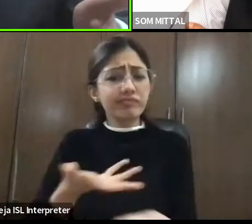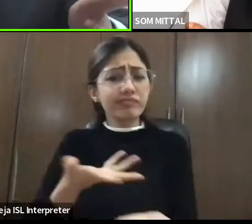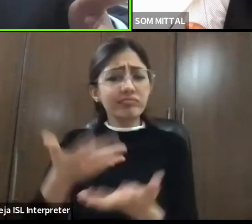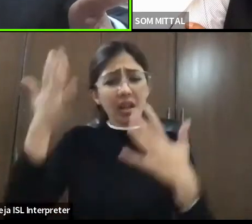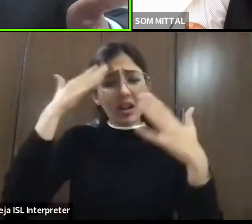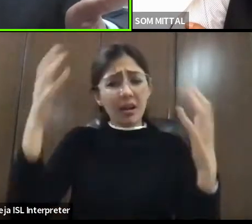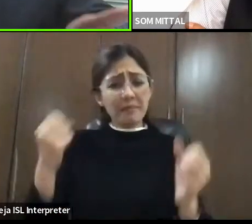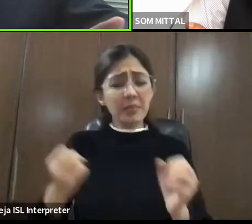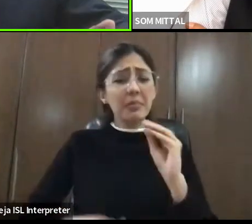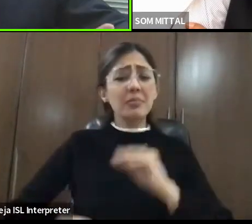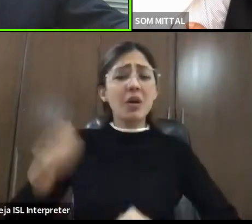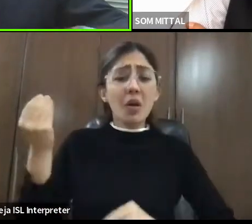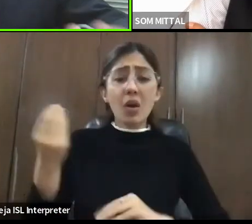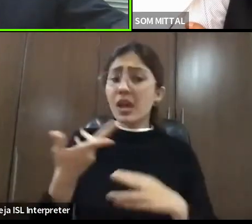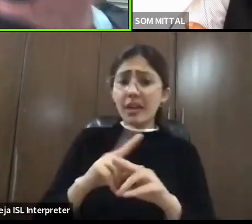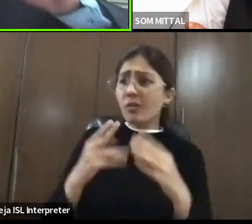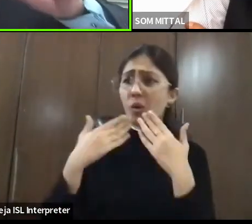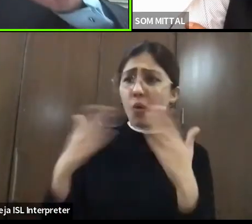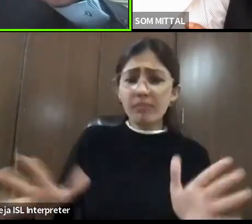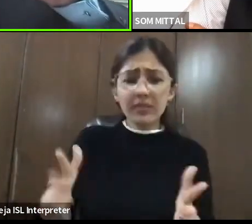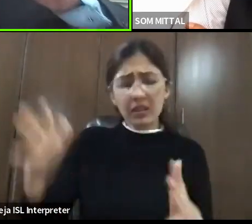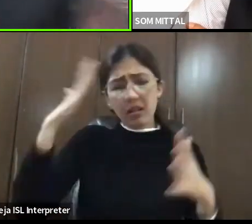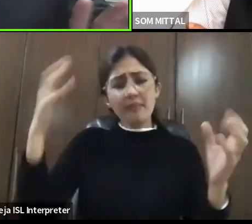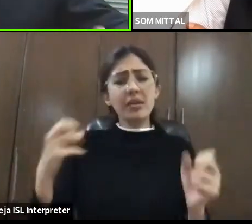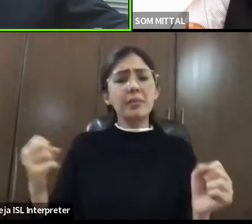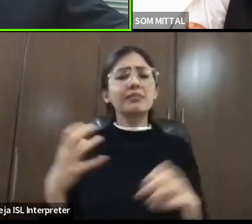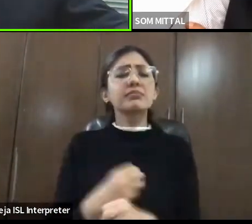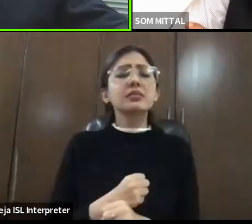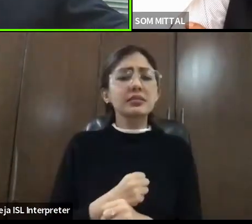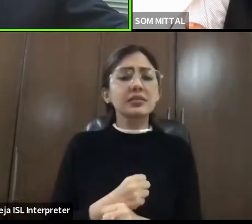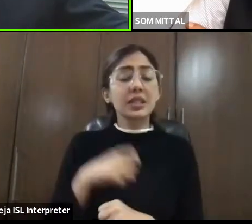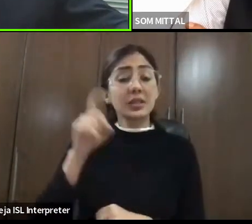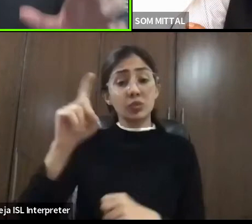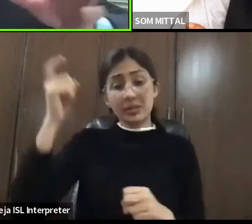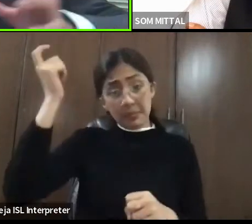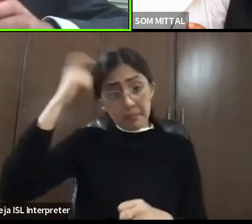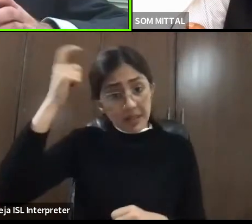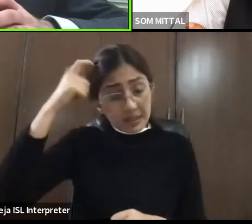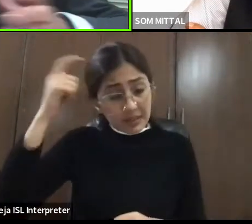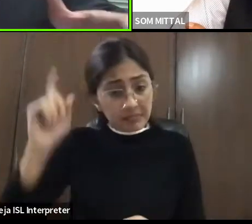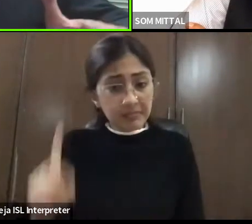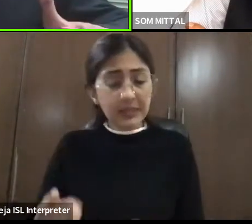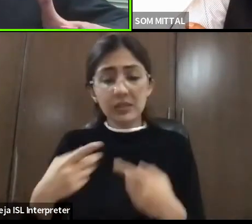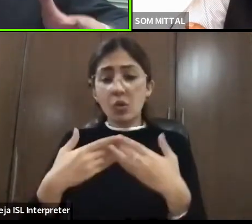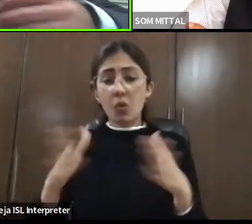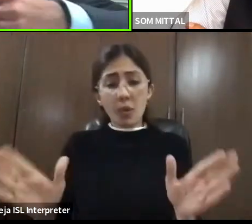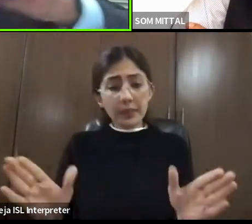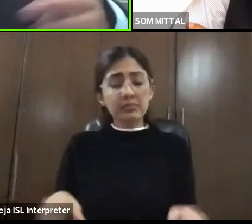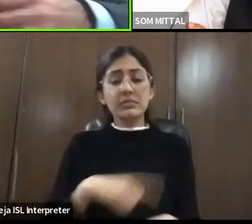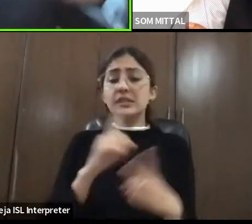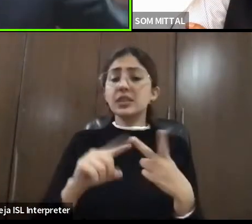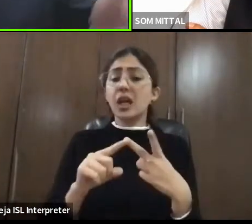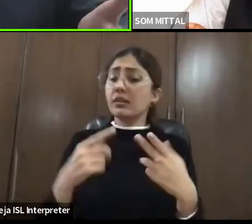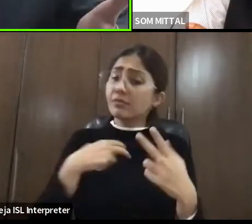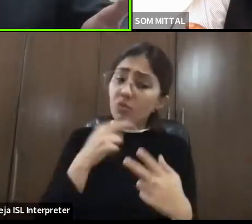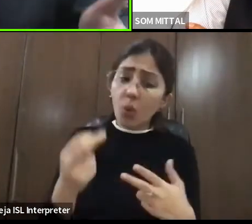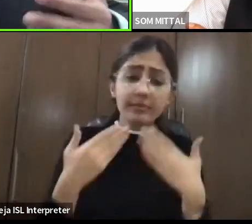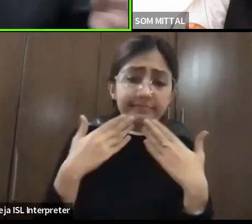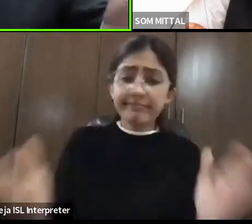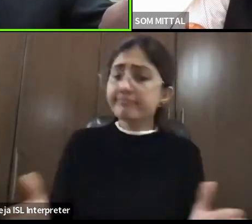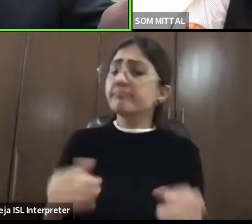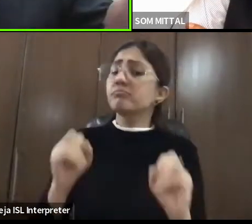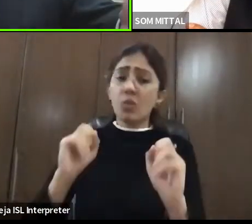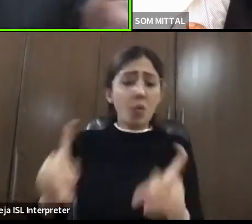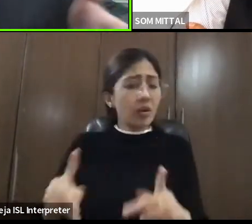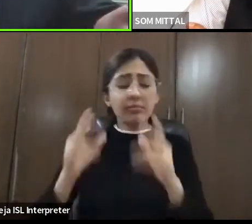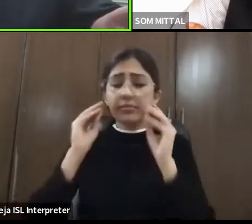that does not enable true integration. So one is just the mindset of true integration to enable people to sort of be as a part of